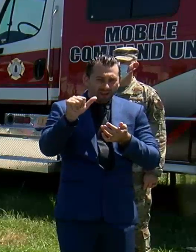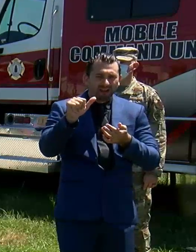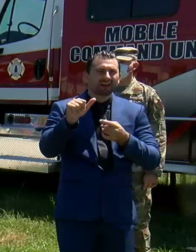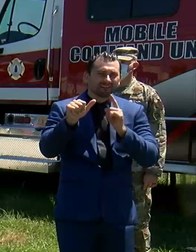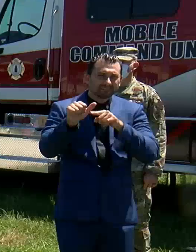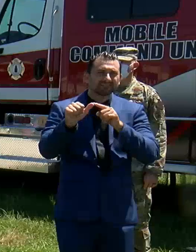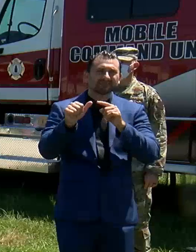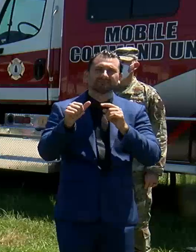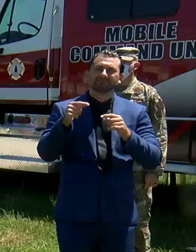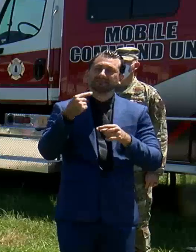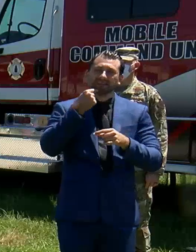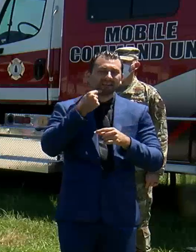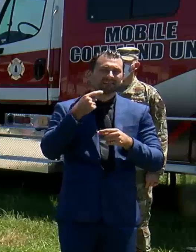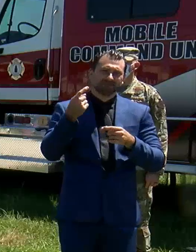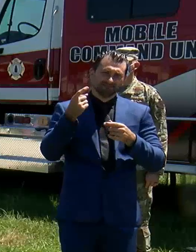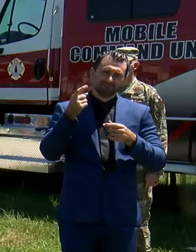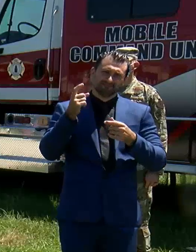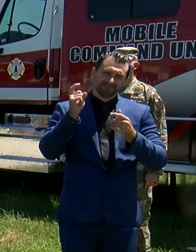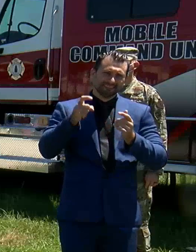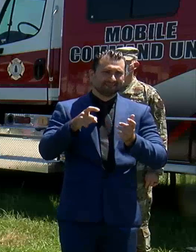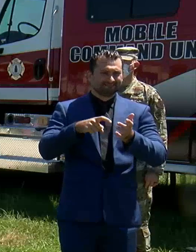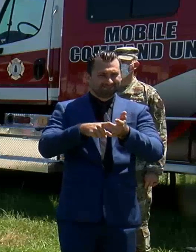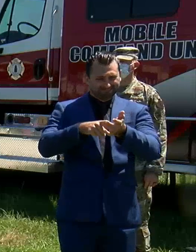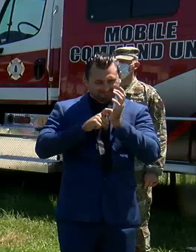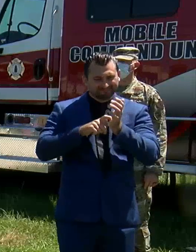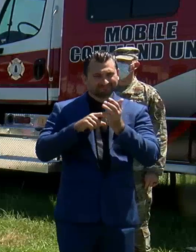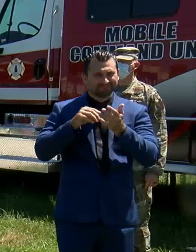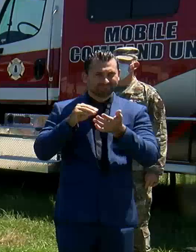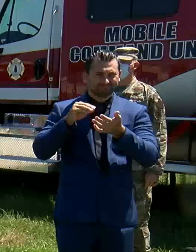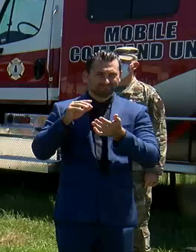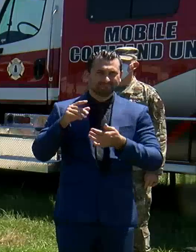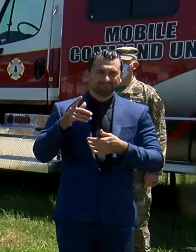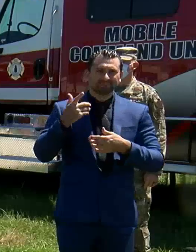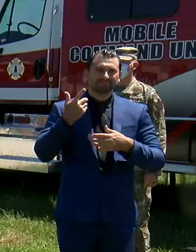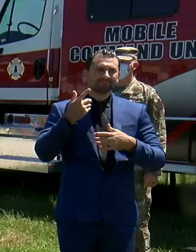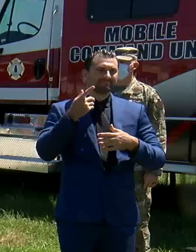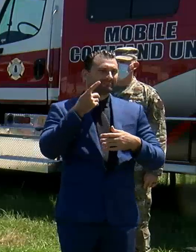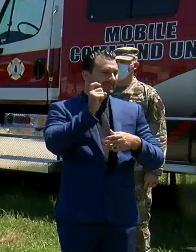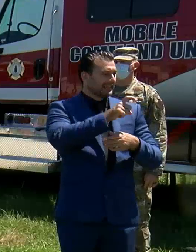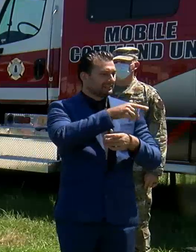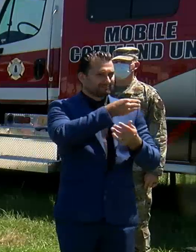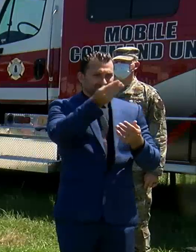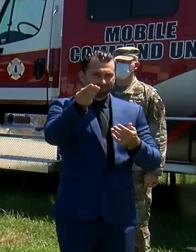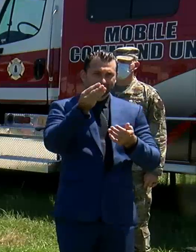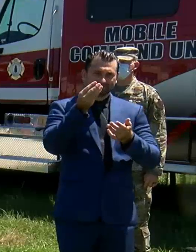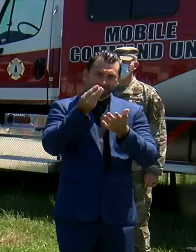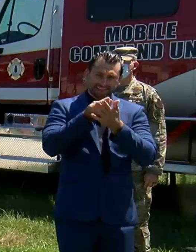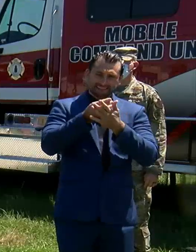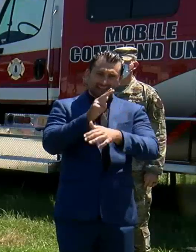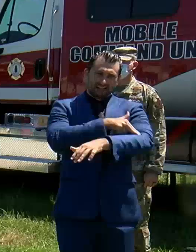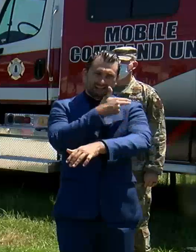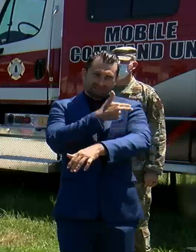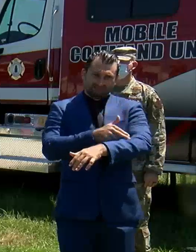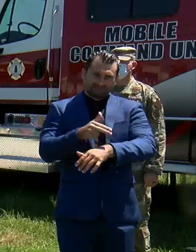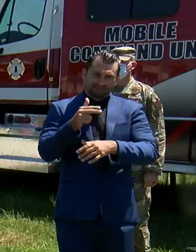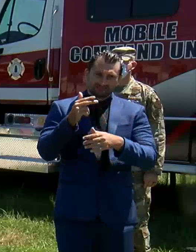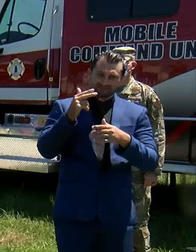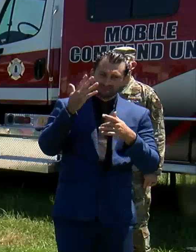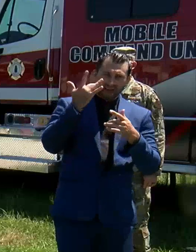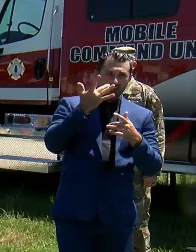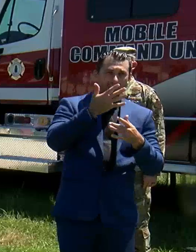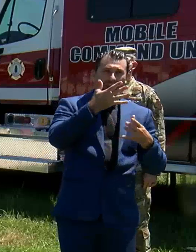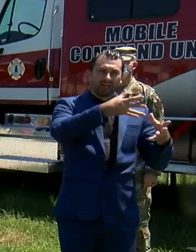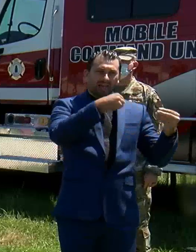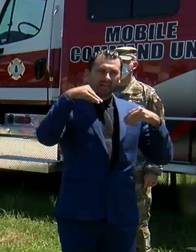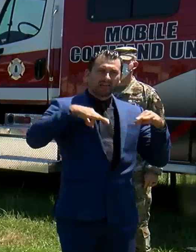meet hospital admitting criteria. It's flexibility that we're looking for on the reimbursement. Will make it easier for hospitals to take